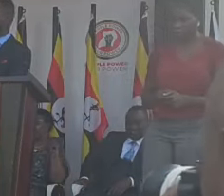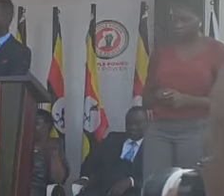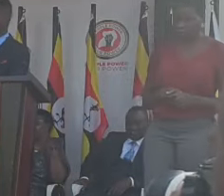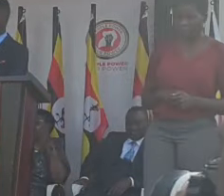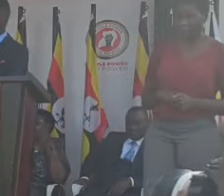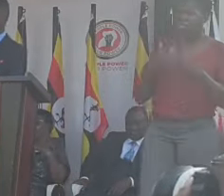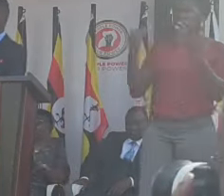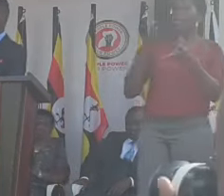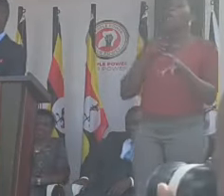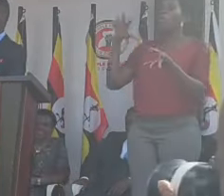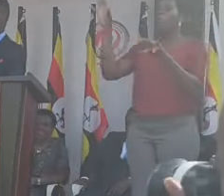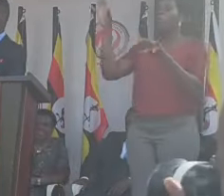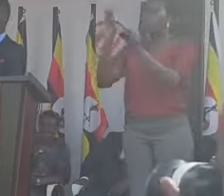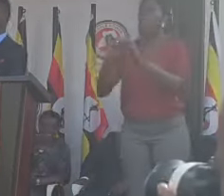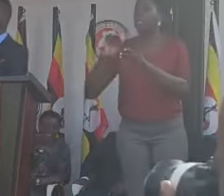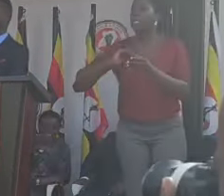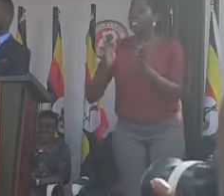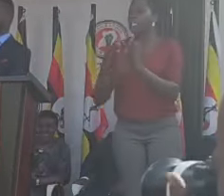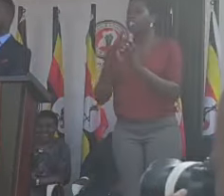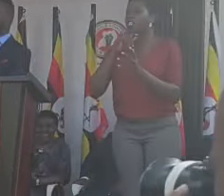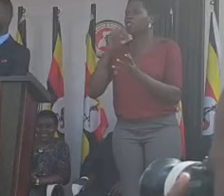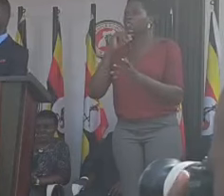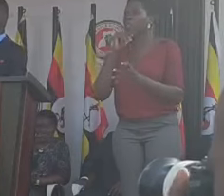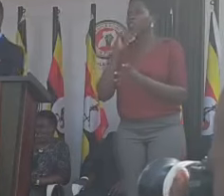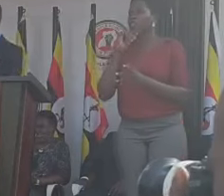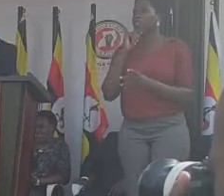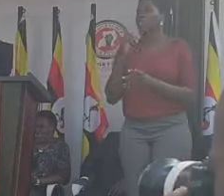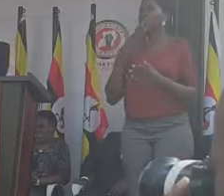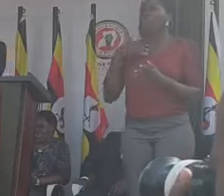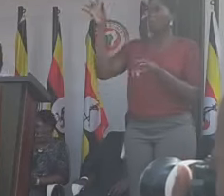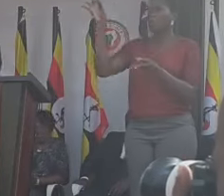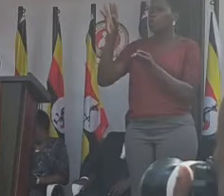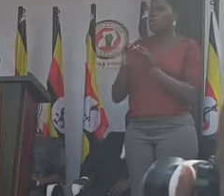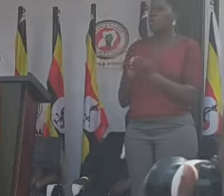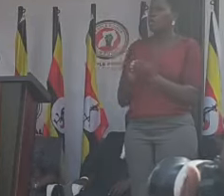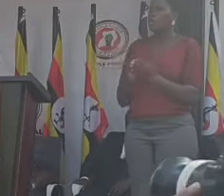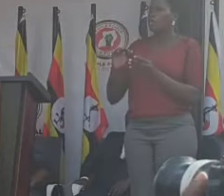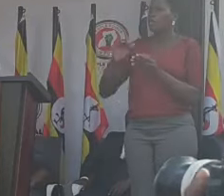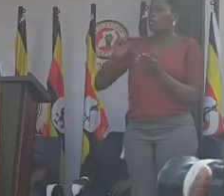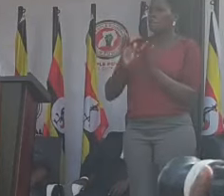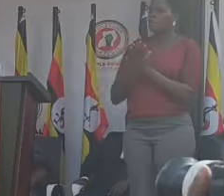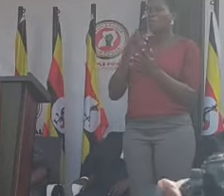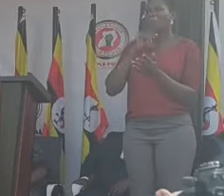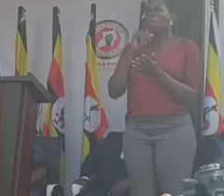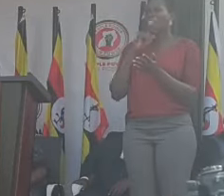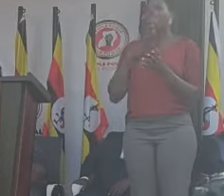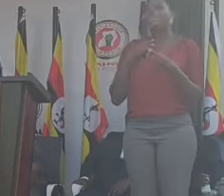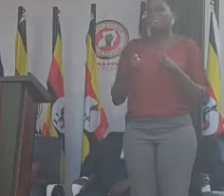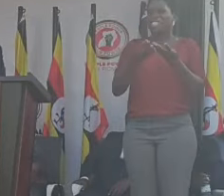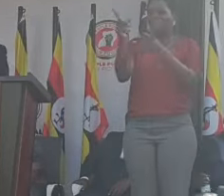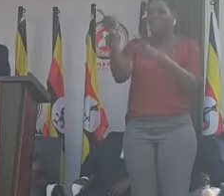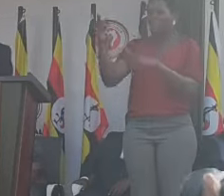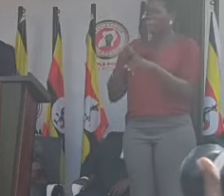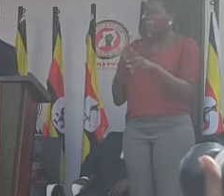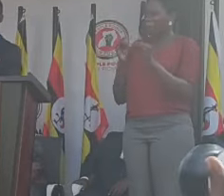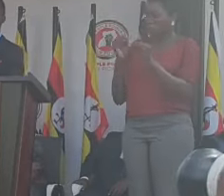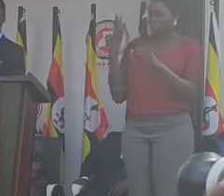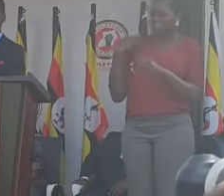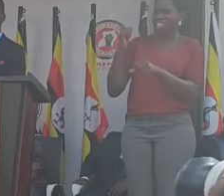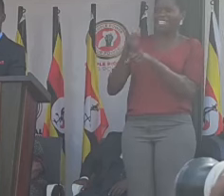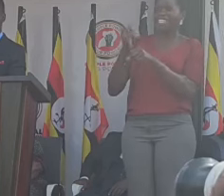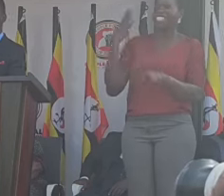as I conclude, ladies and gentlemen, gamadiriza elabo na ubaka njagala mwa buwa mwe, baganda bafebe tulina